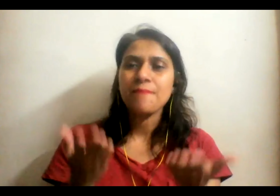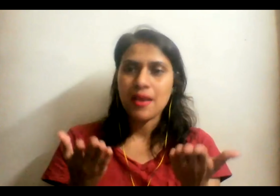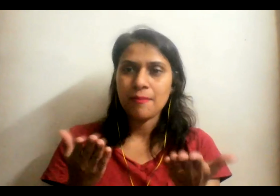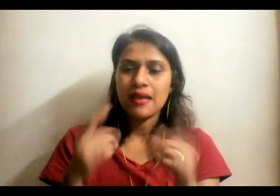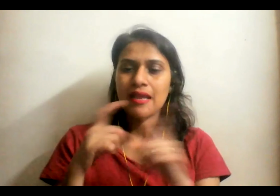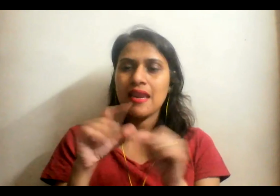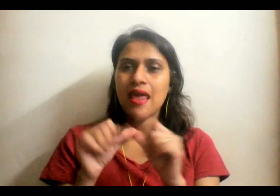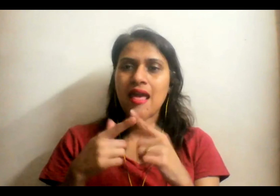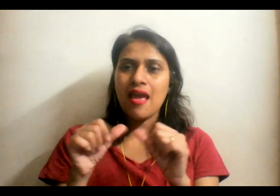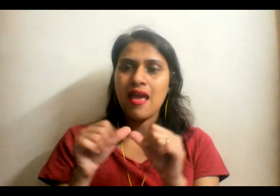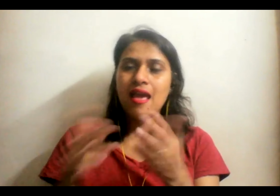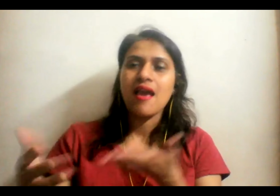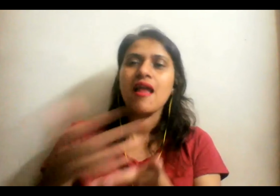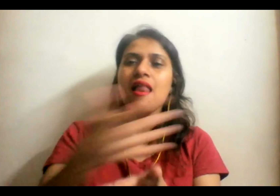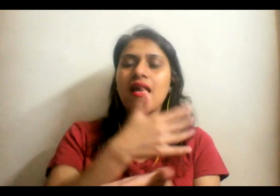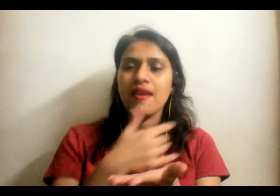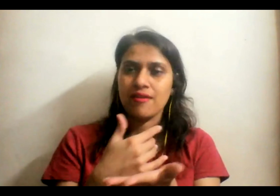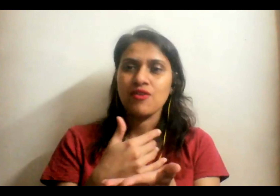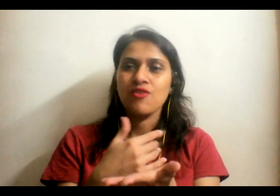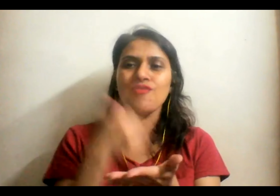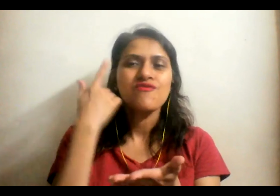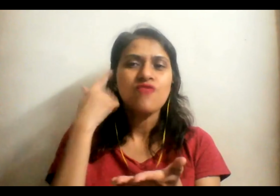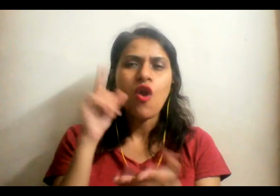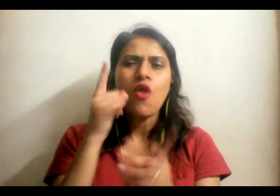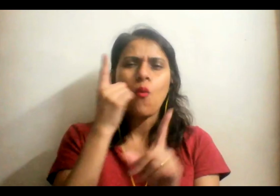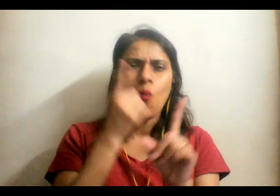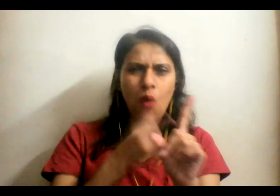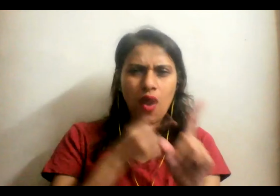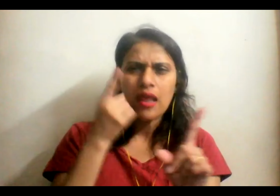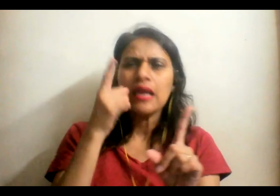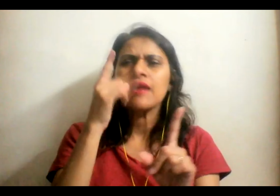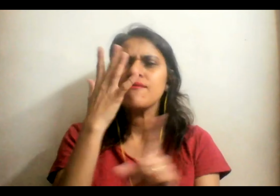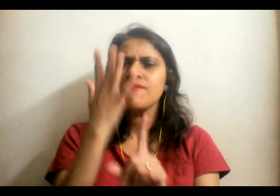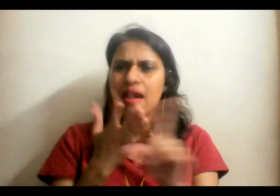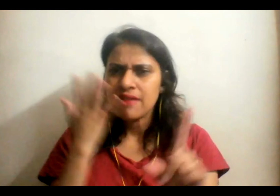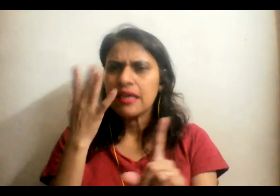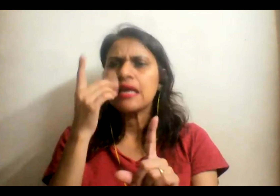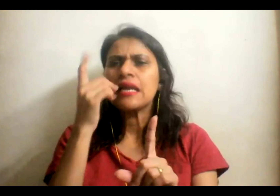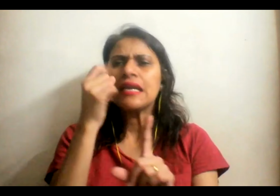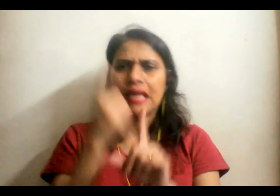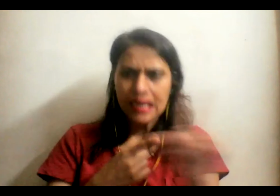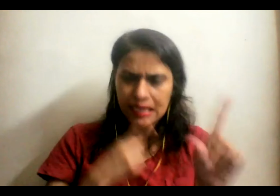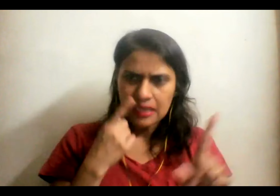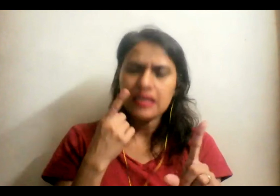be collected over a gap of 1 year, 5 year, 10 year regularly from